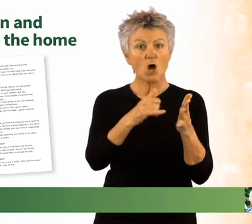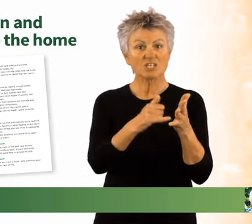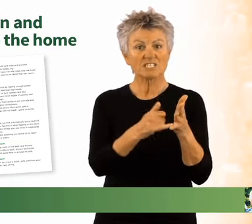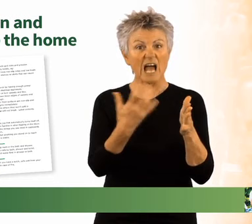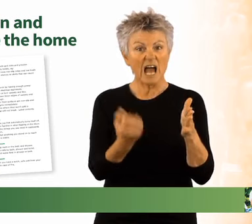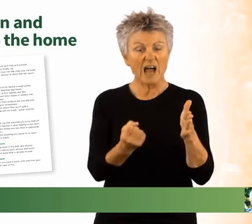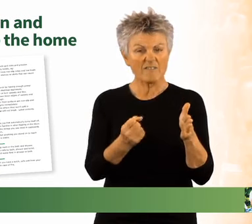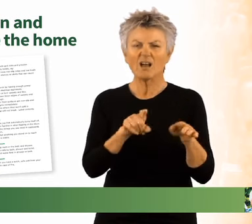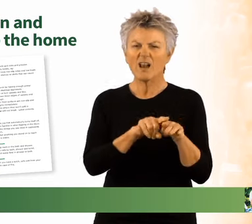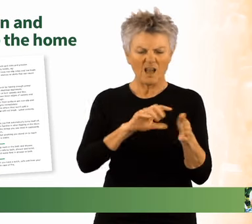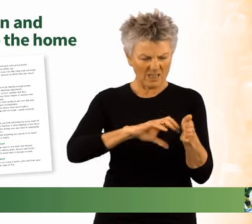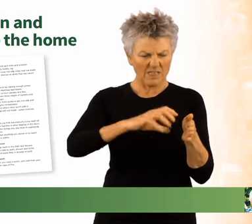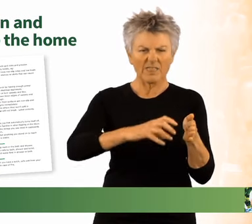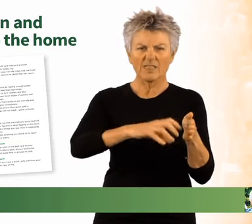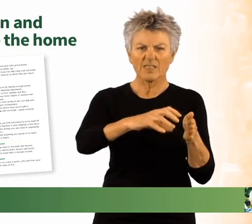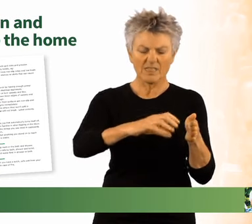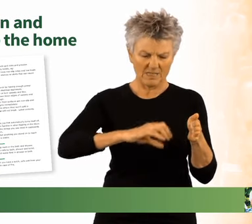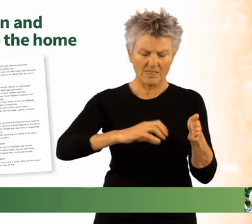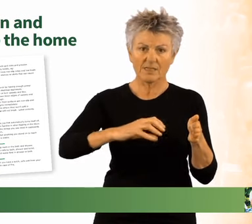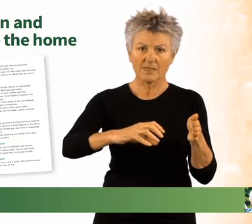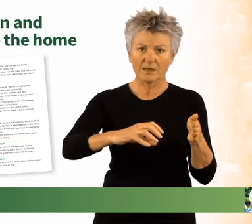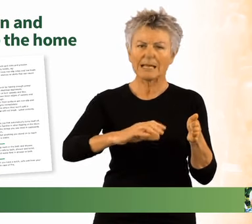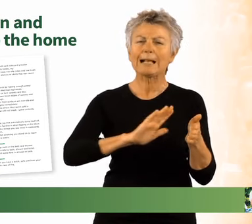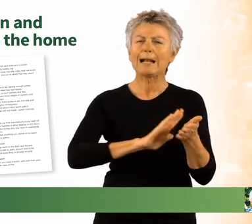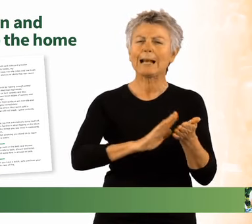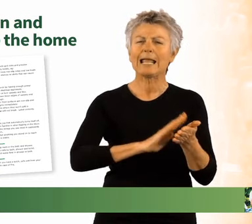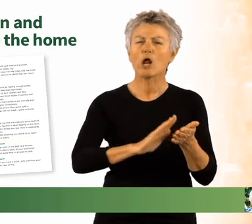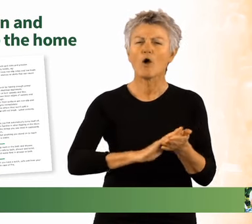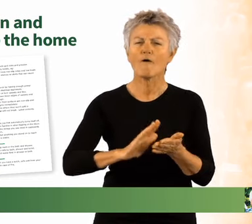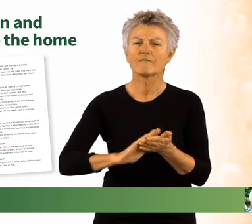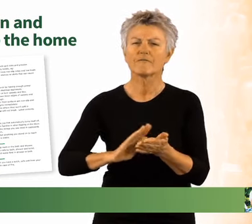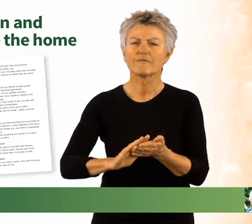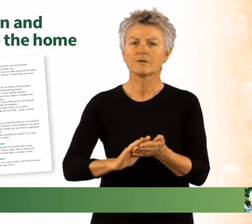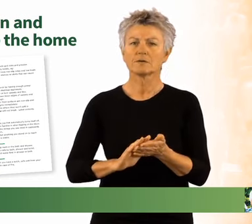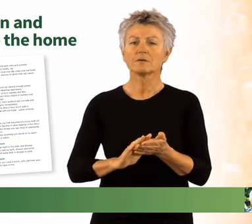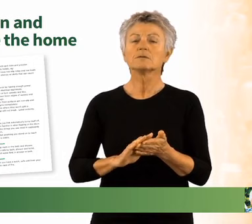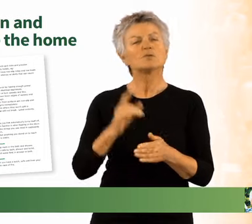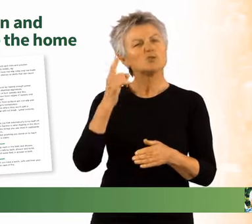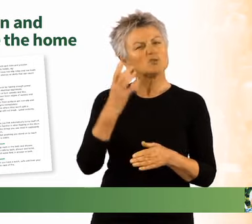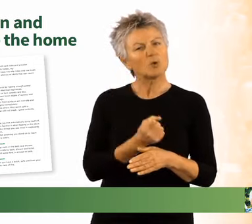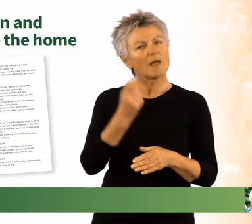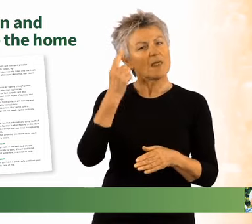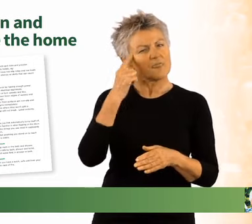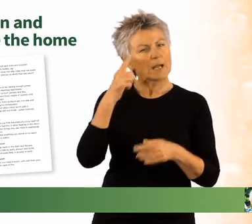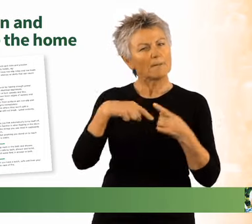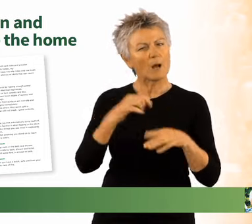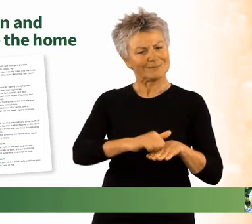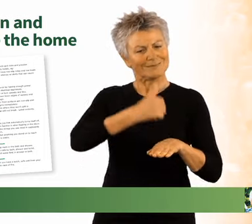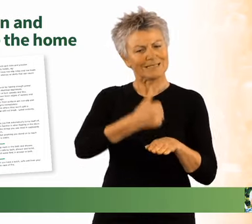Have moss cleared from steps and paths. Consider installing non-slip edging.